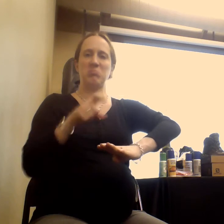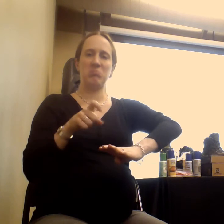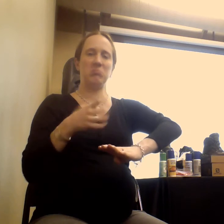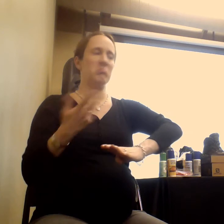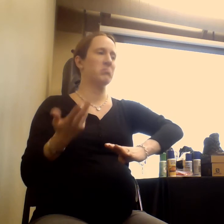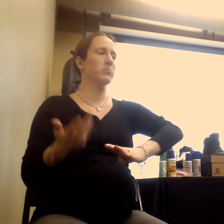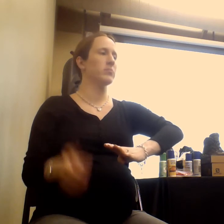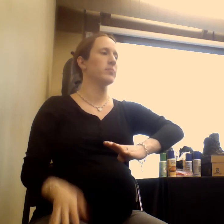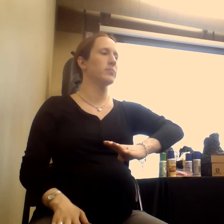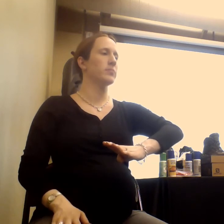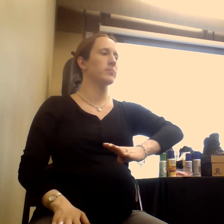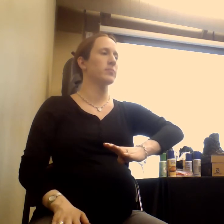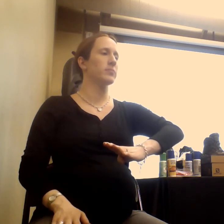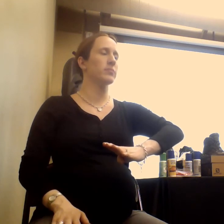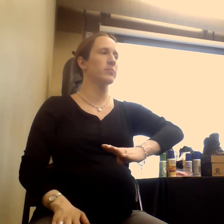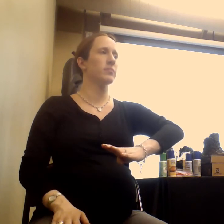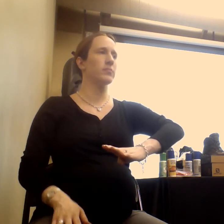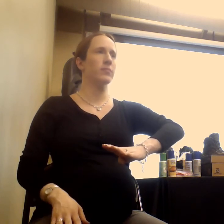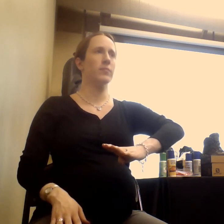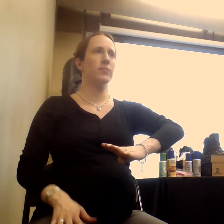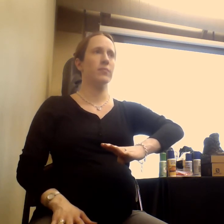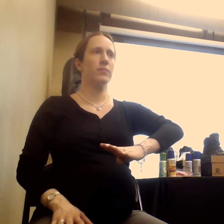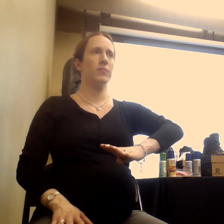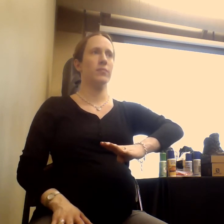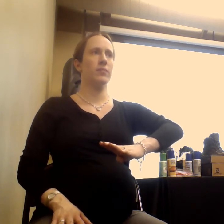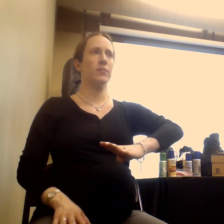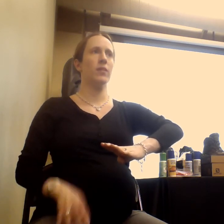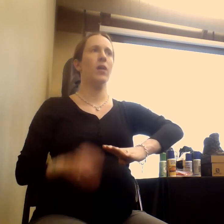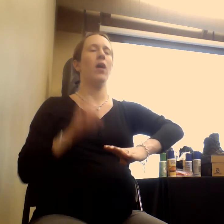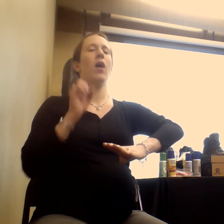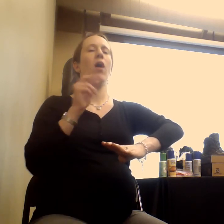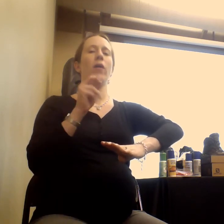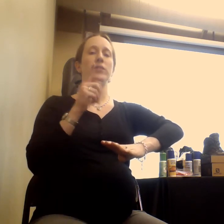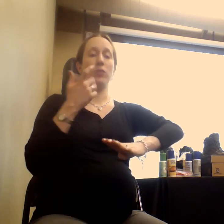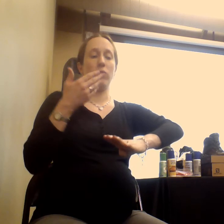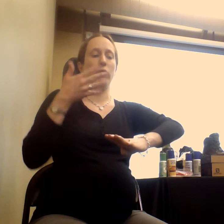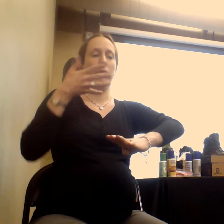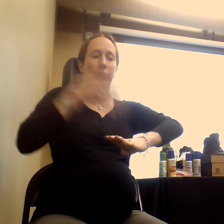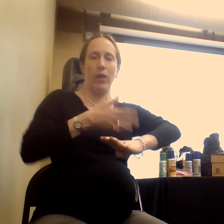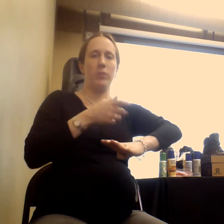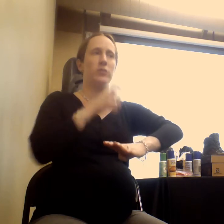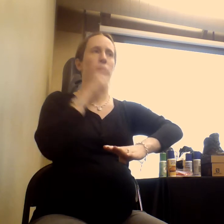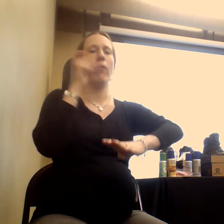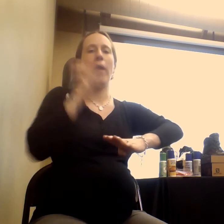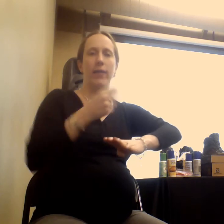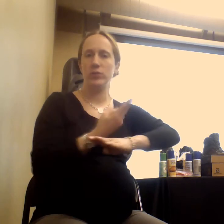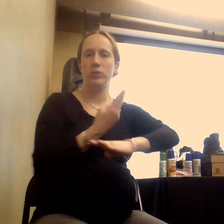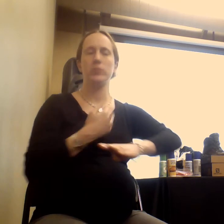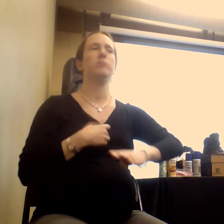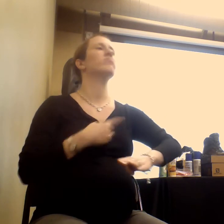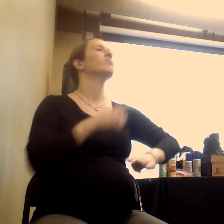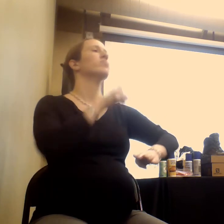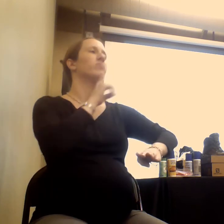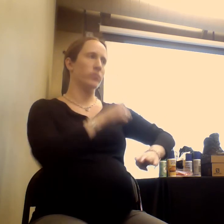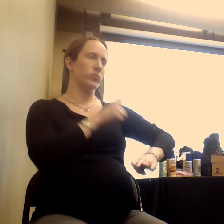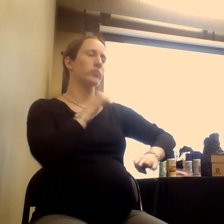top. No, absolutely not. They can be totally different. And that can be with different size volume shoes